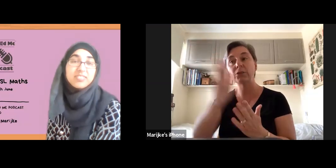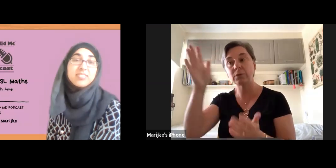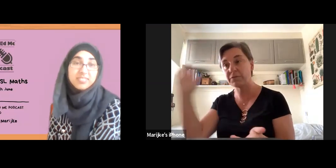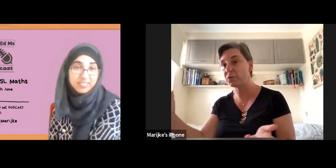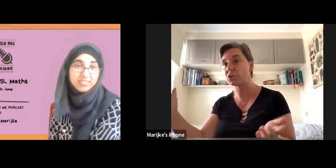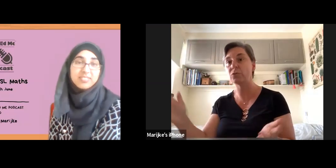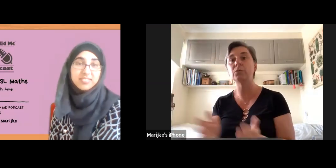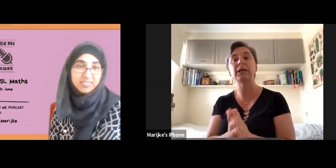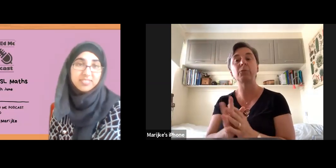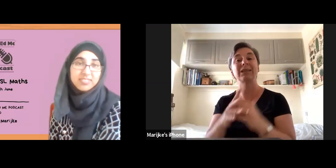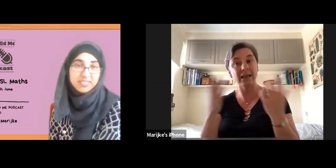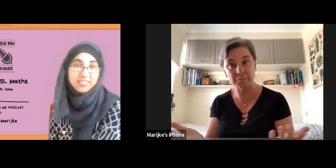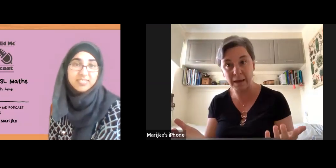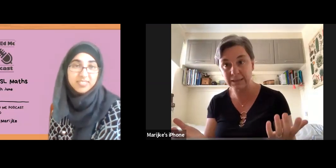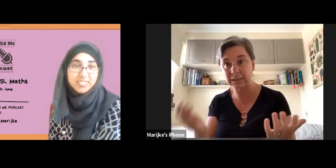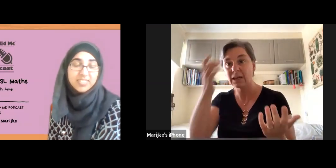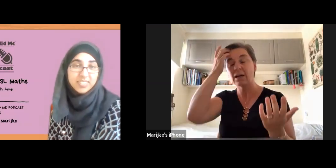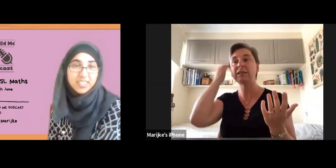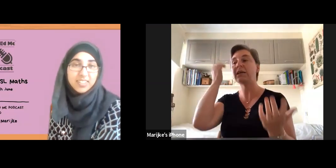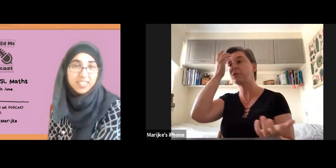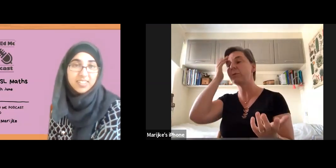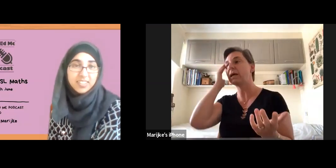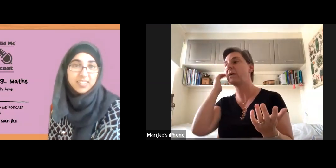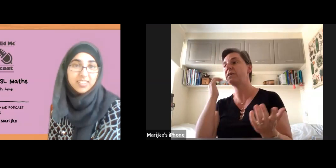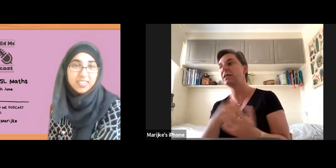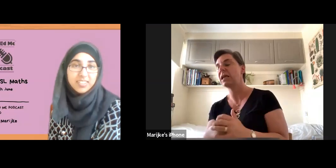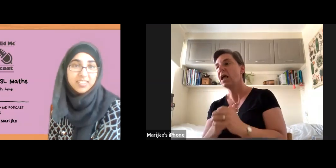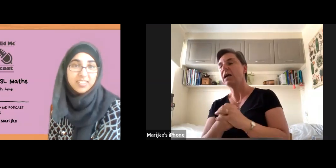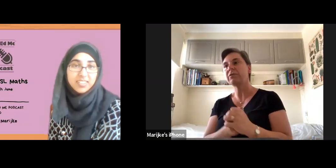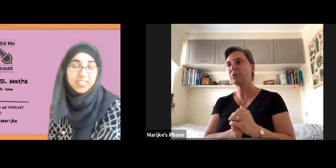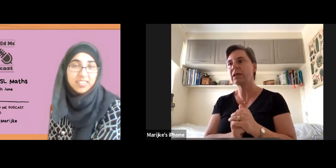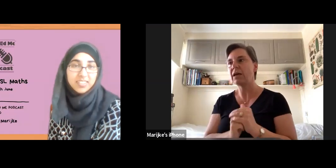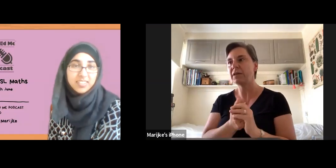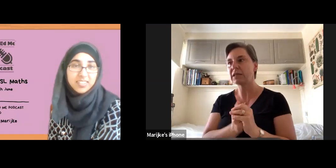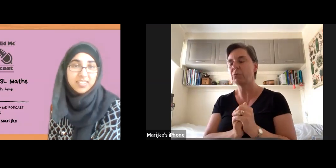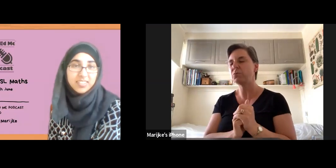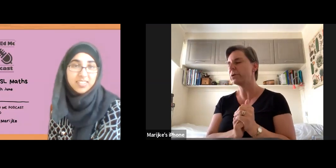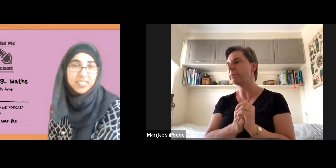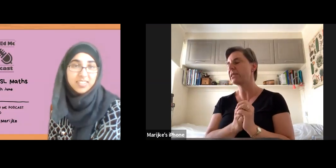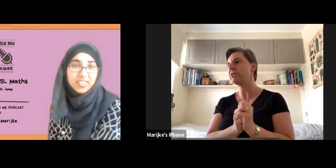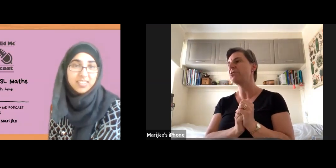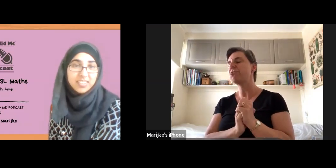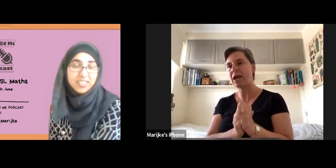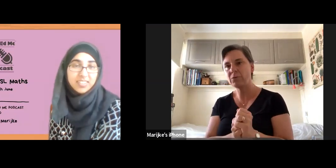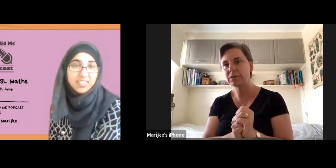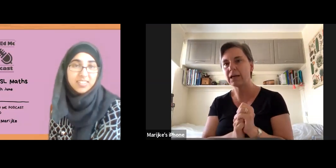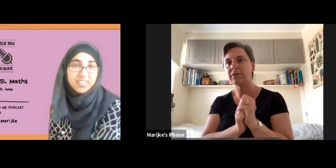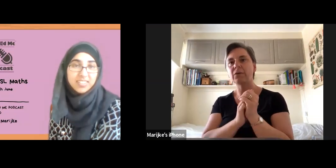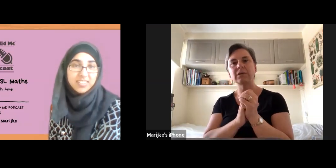a different school where I was head of maths. I did that for 2.5 years. And after 2.5 years, I was working myself into the ground. And I thought, this is